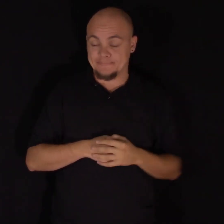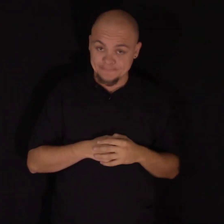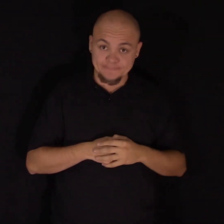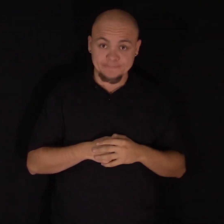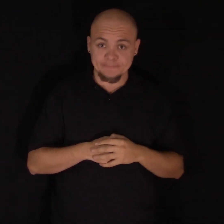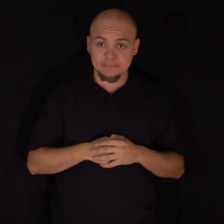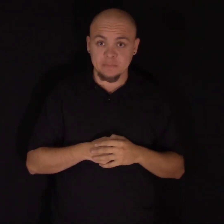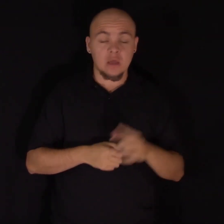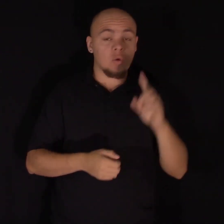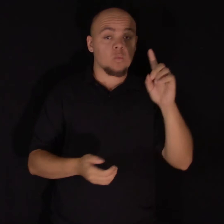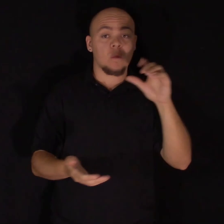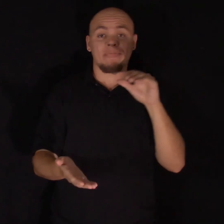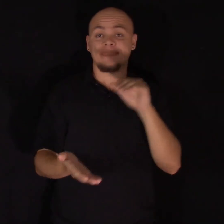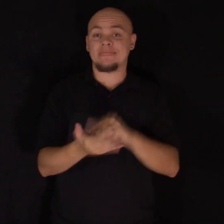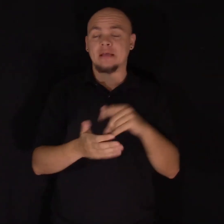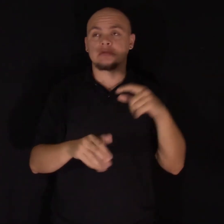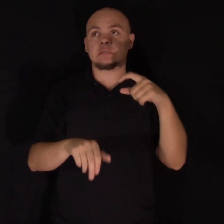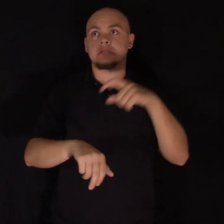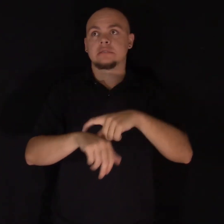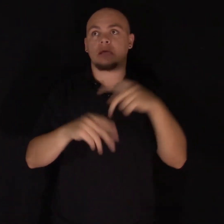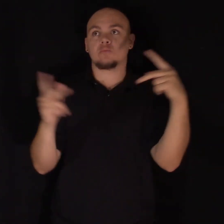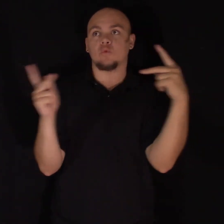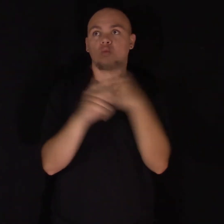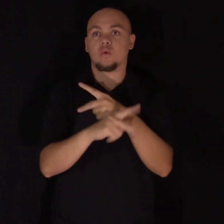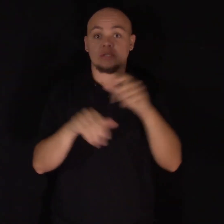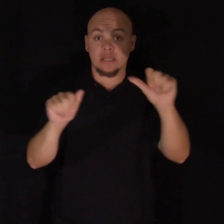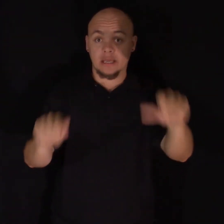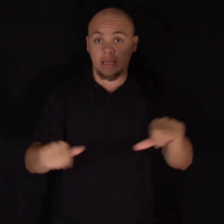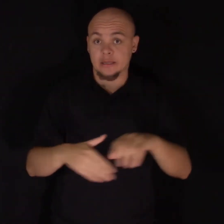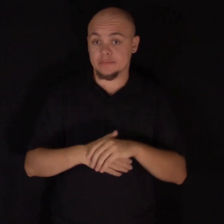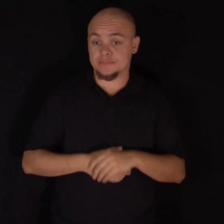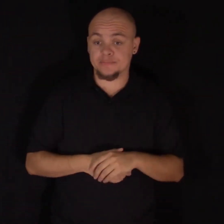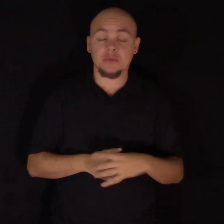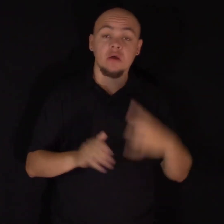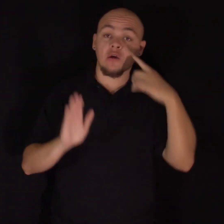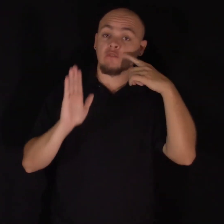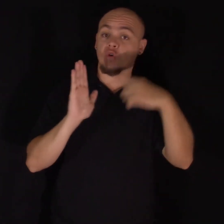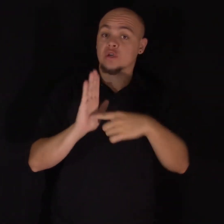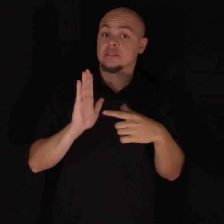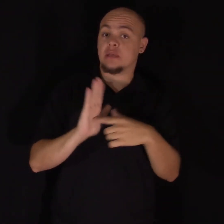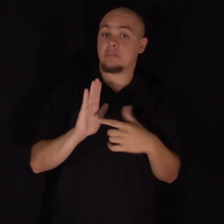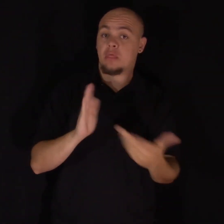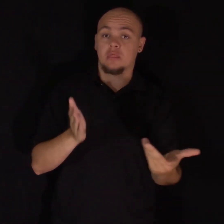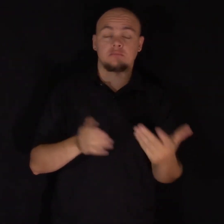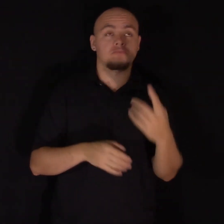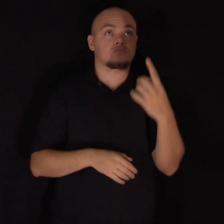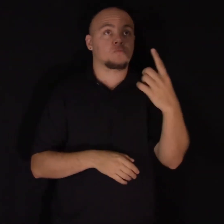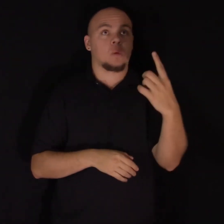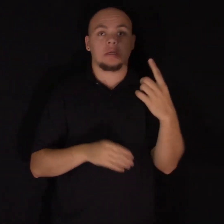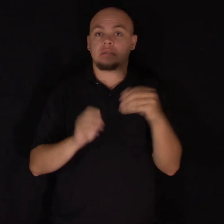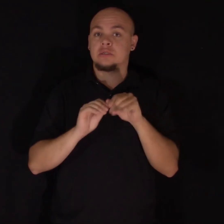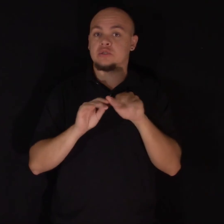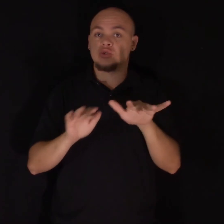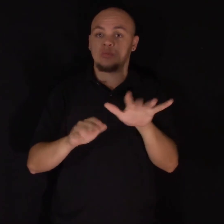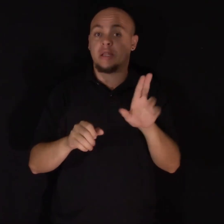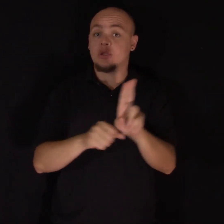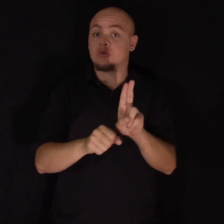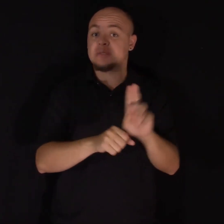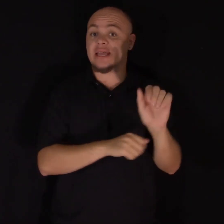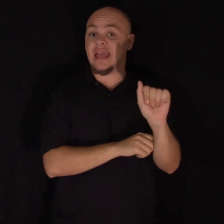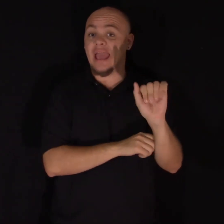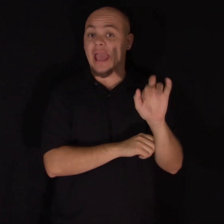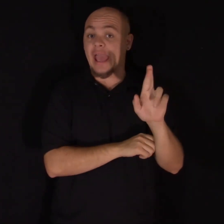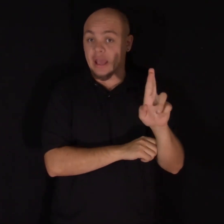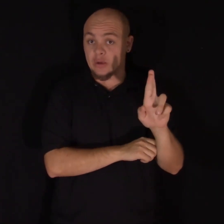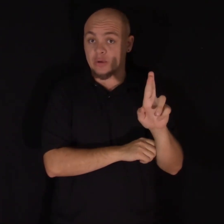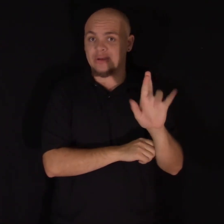1,000 times worse. In fact, let's look at a model of a virus spread through the air like